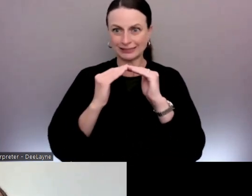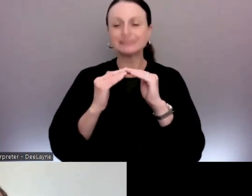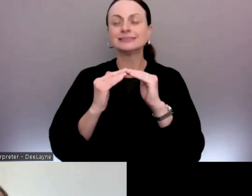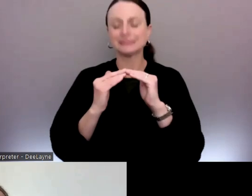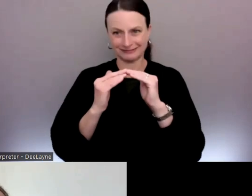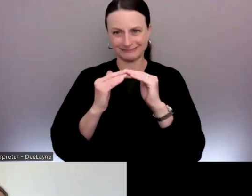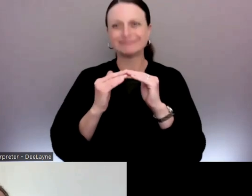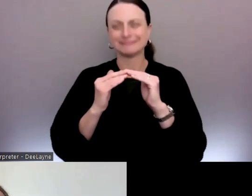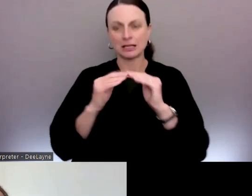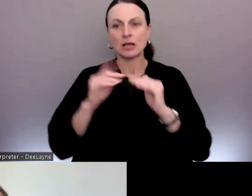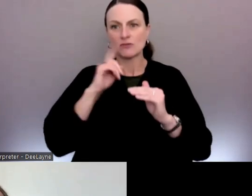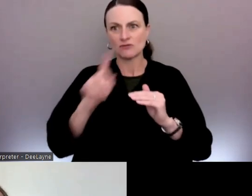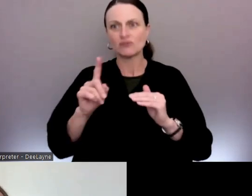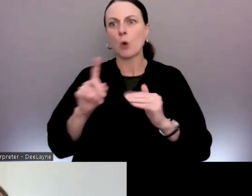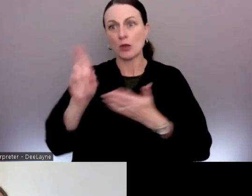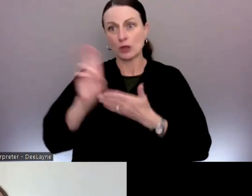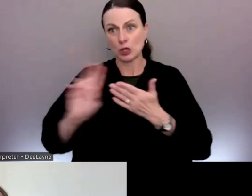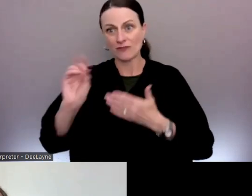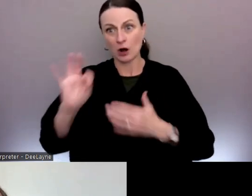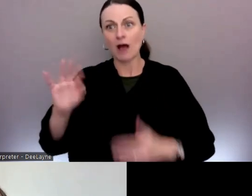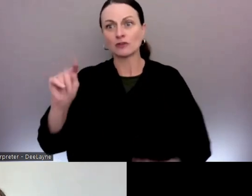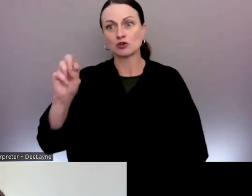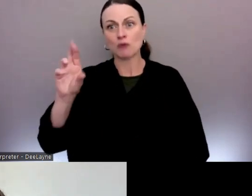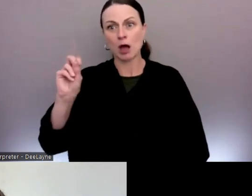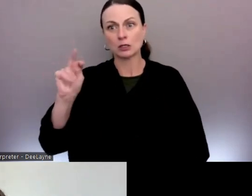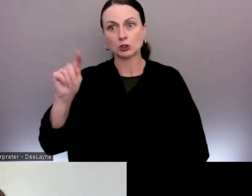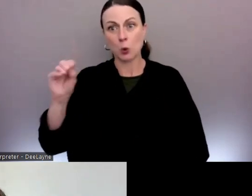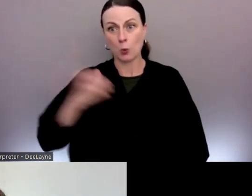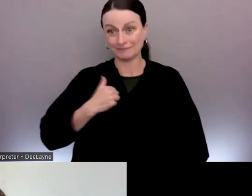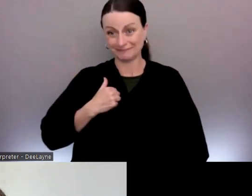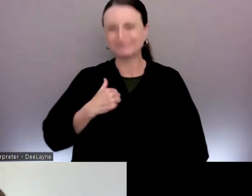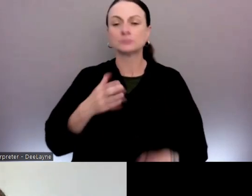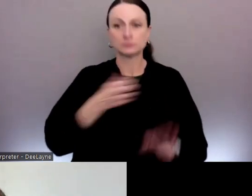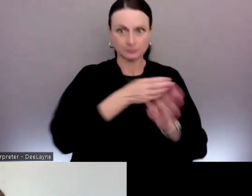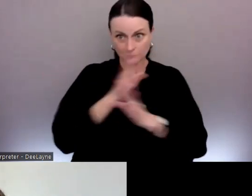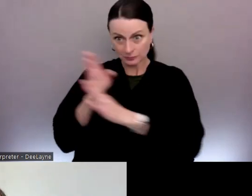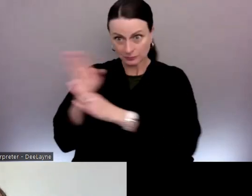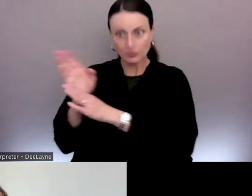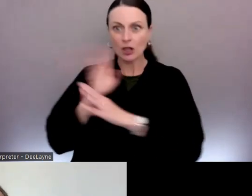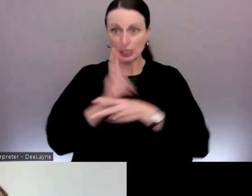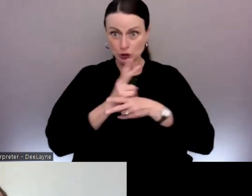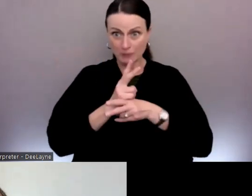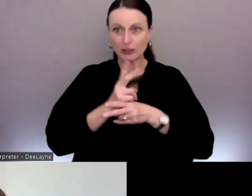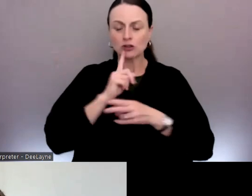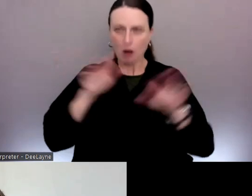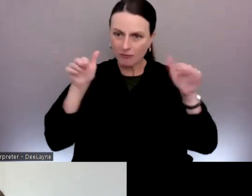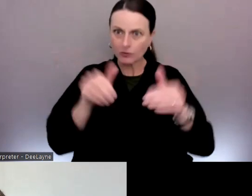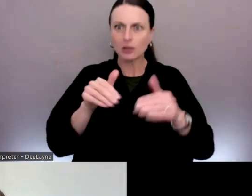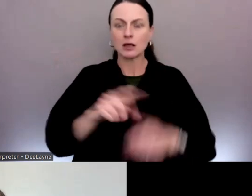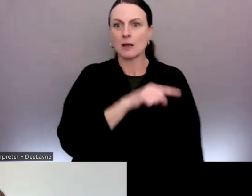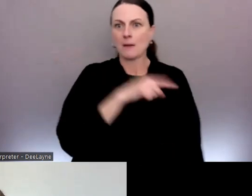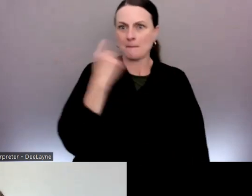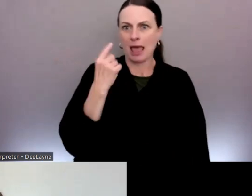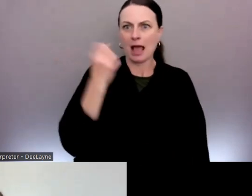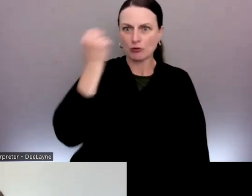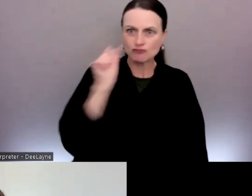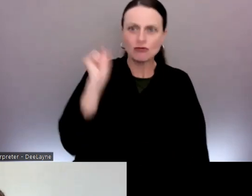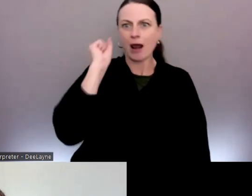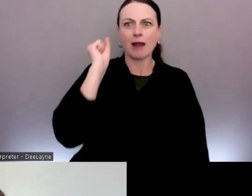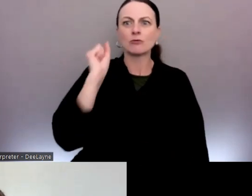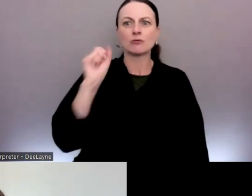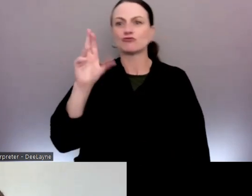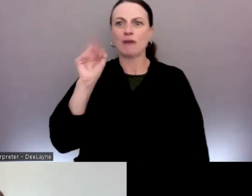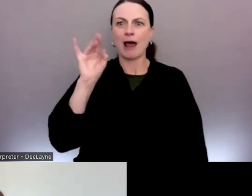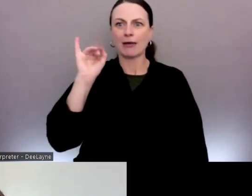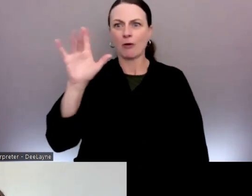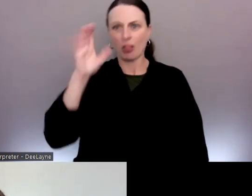Education of the University of Toronto. Her areas of teaching and supervision are centered on Black radical thought, racialized